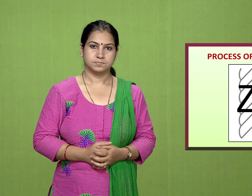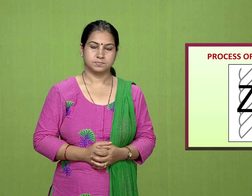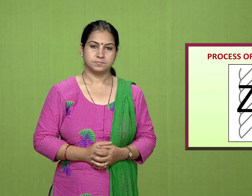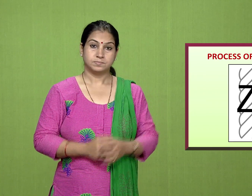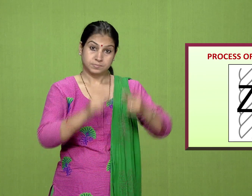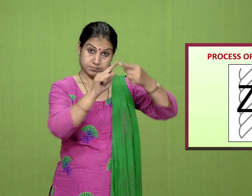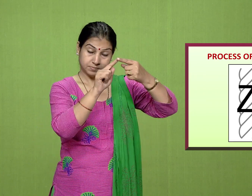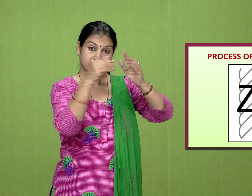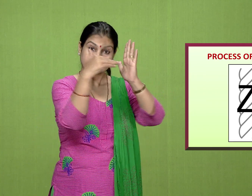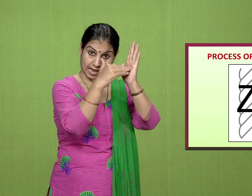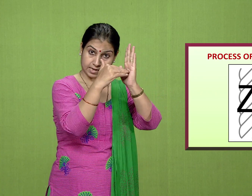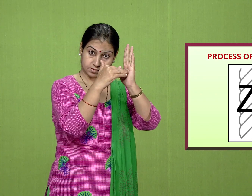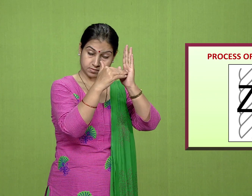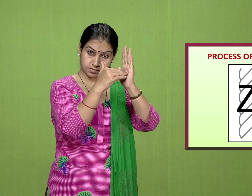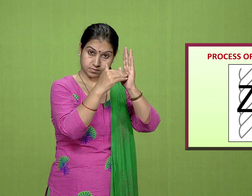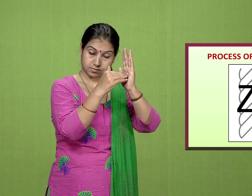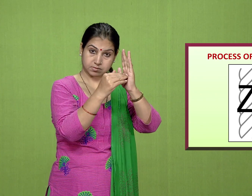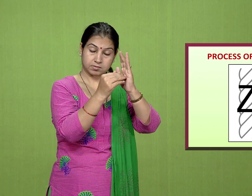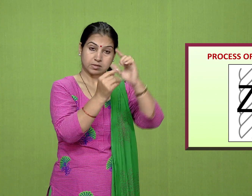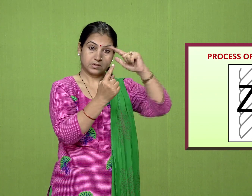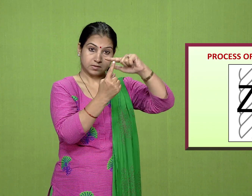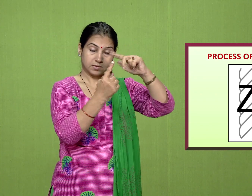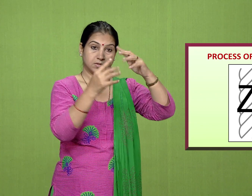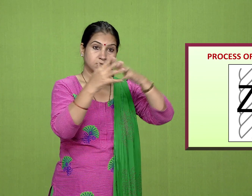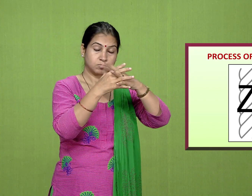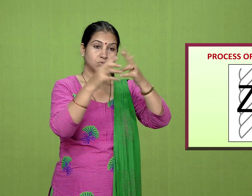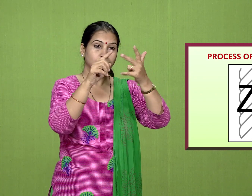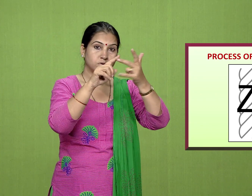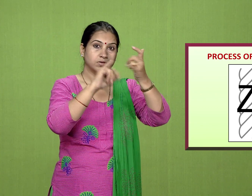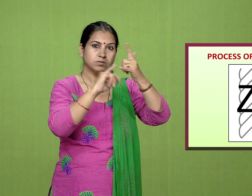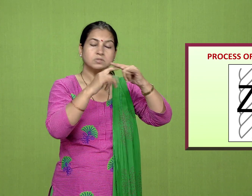Z twist is an anti-clockwise direction,